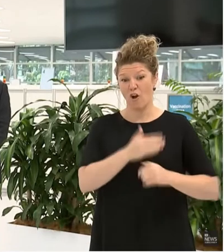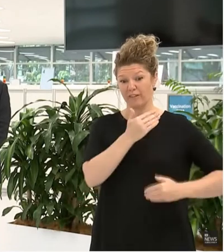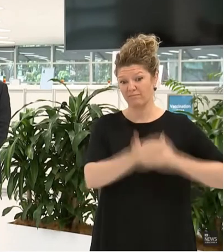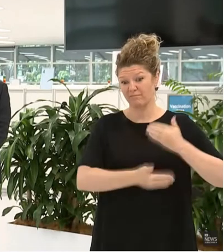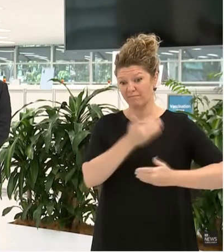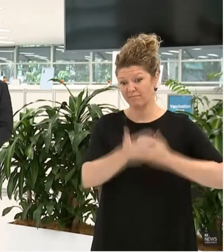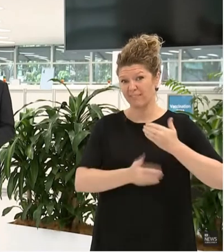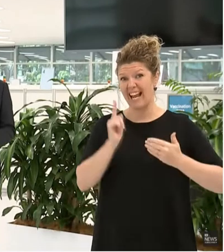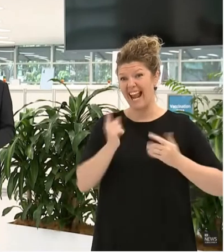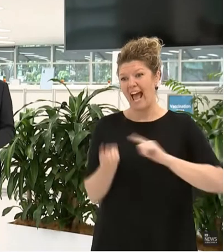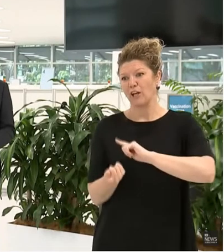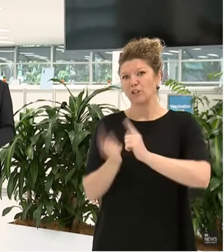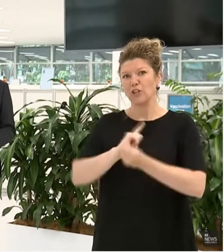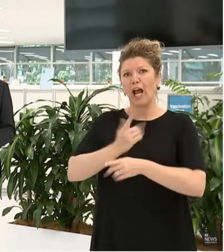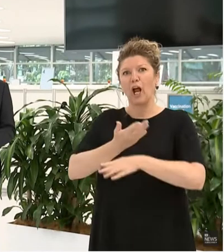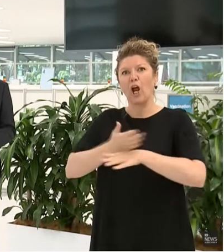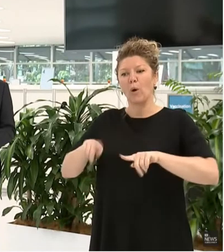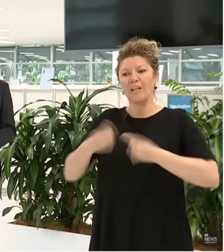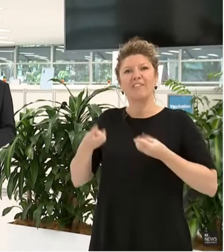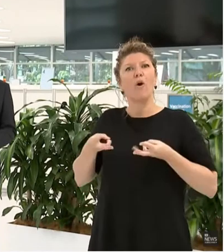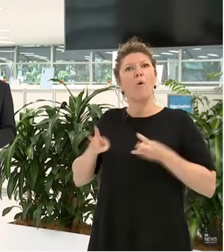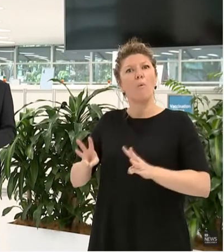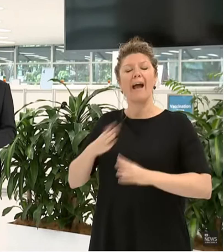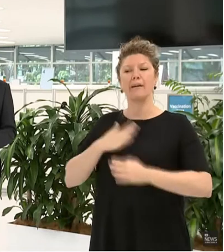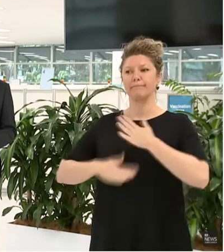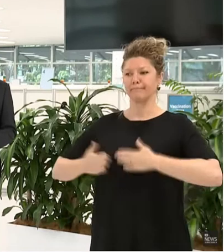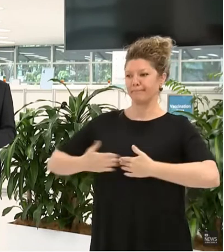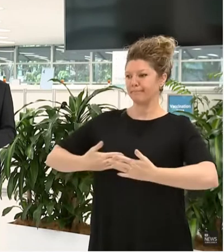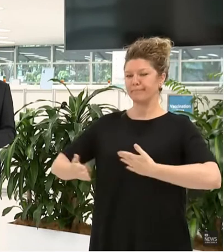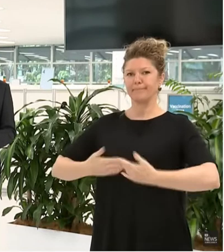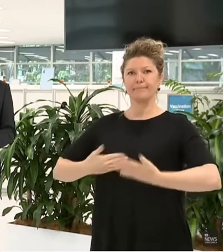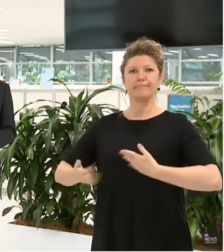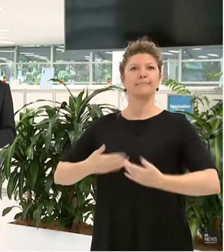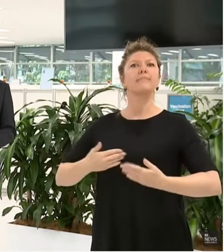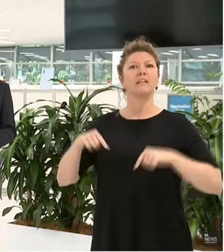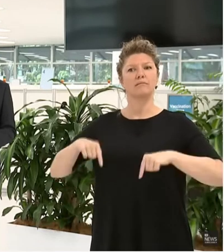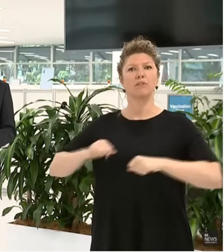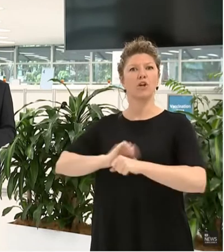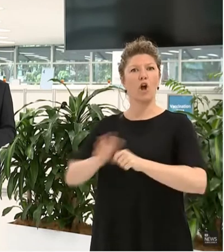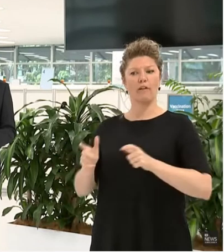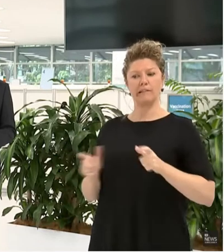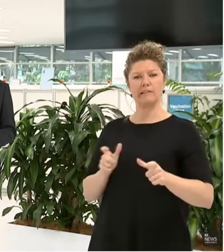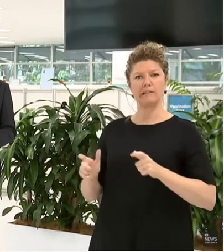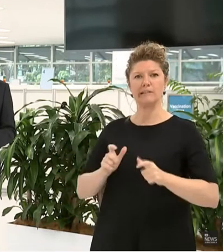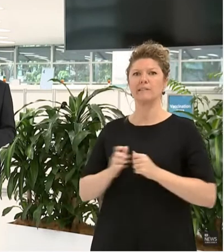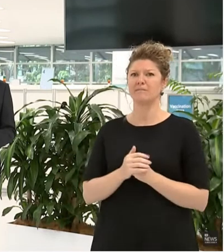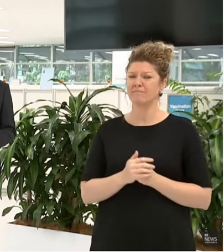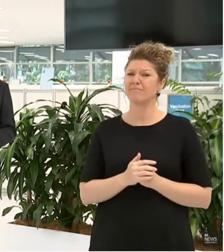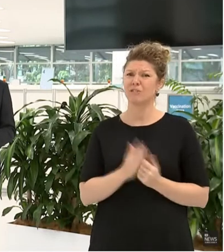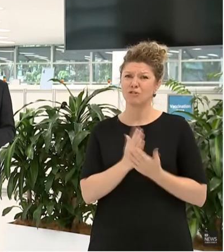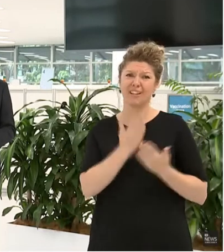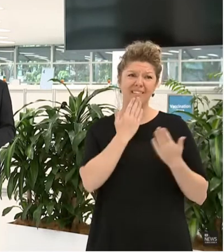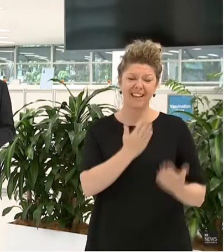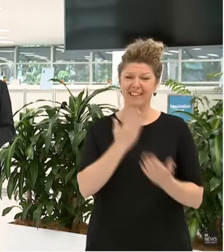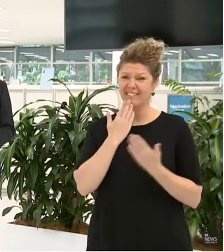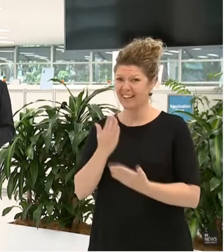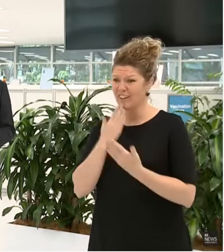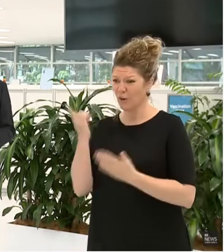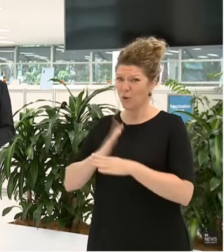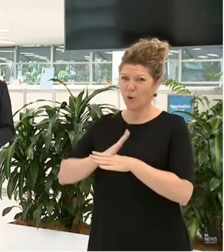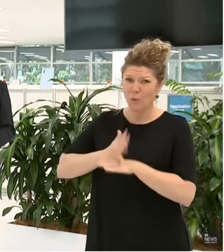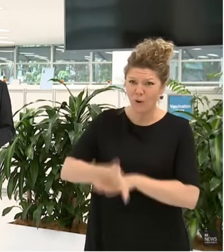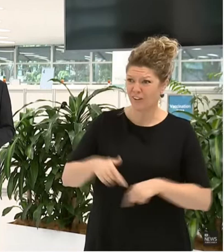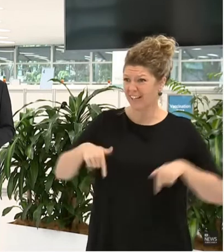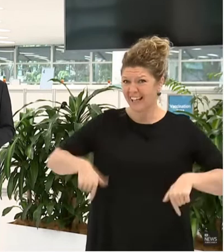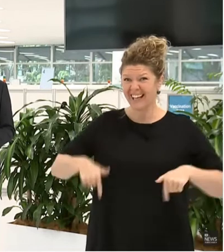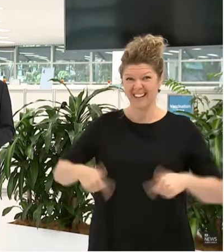what's been very pleasing is the amazing efforts that everyone has made. And here at our vaccination hub, our health workers on